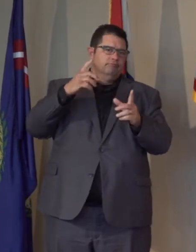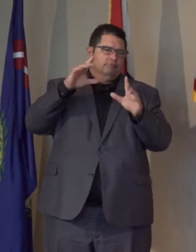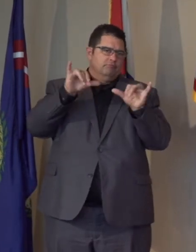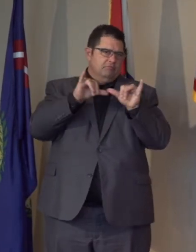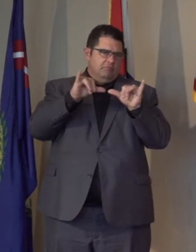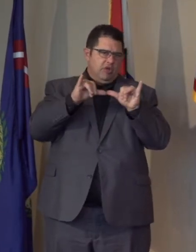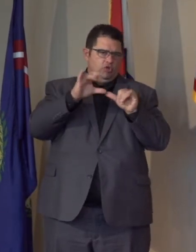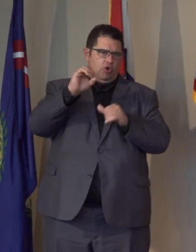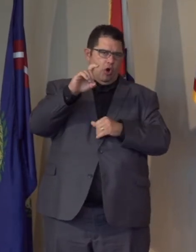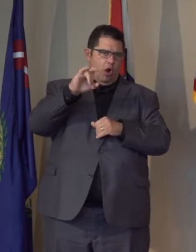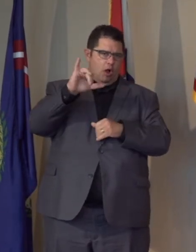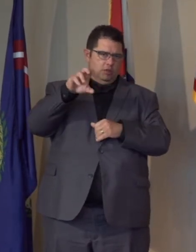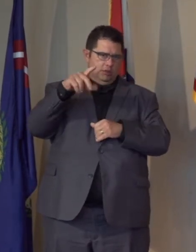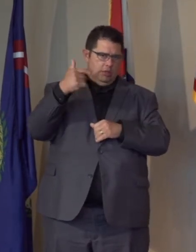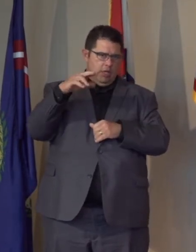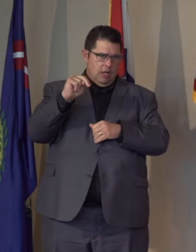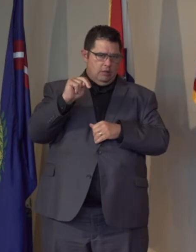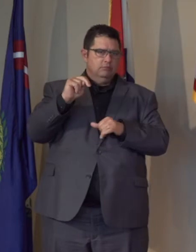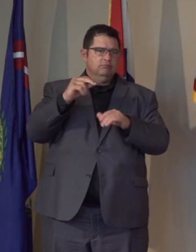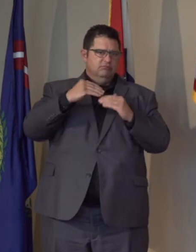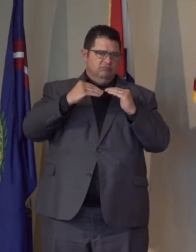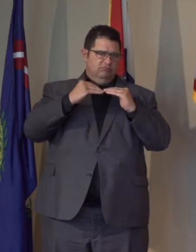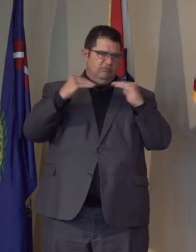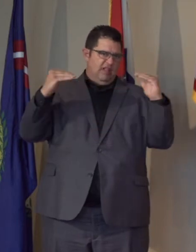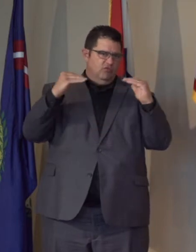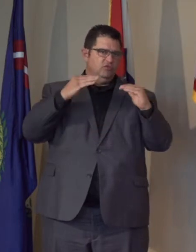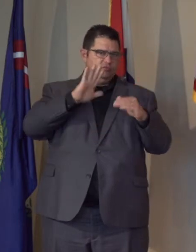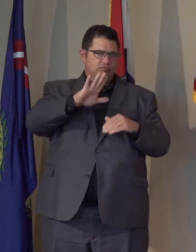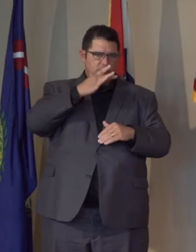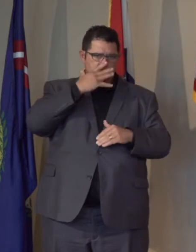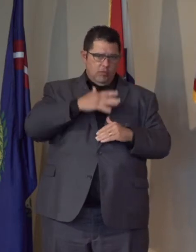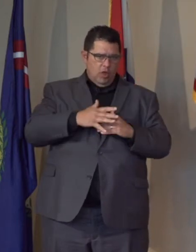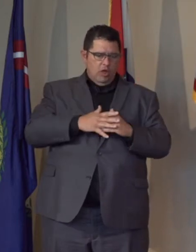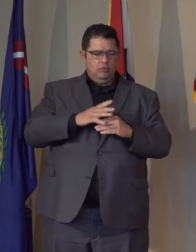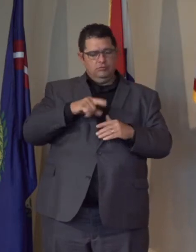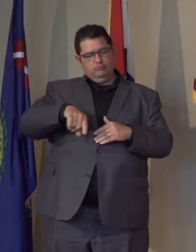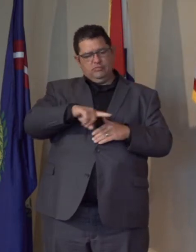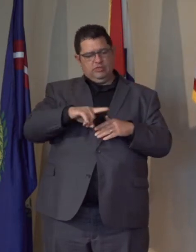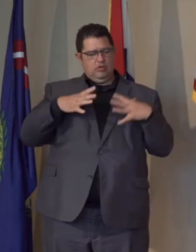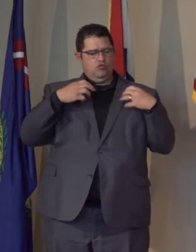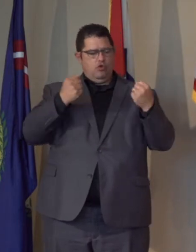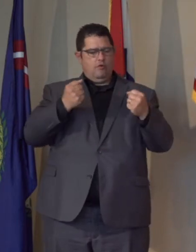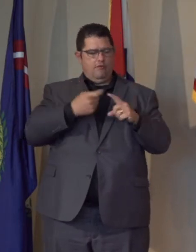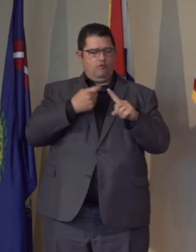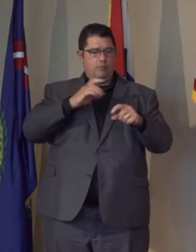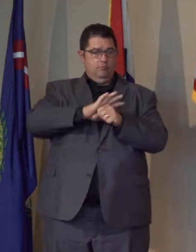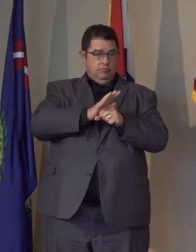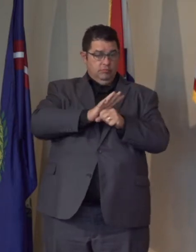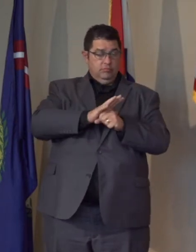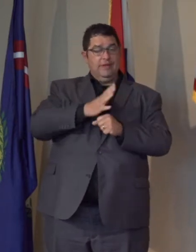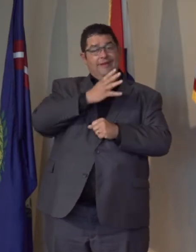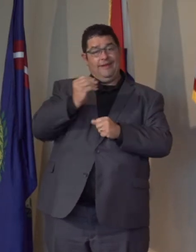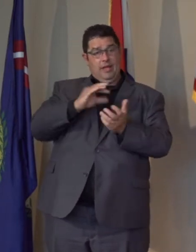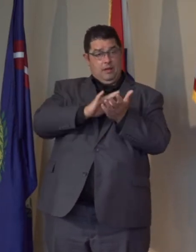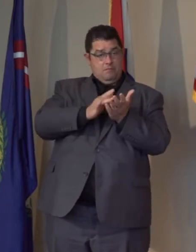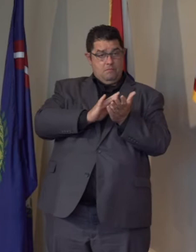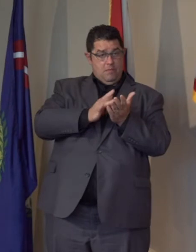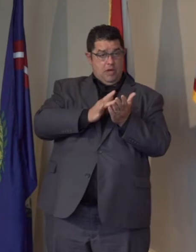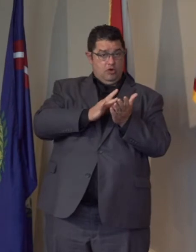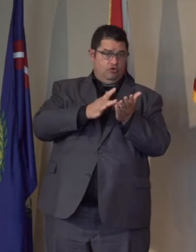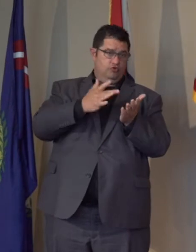oxygen levels in their blood as they're recovering from the infection. And of course, medical personnel will be following